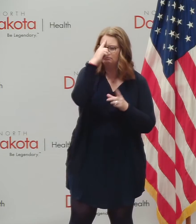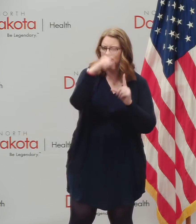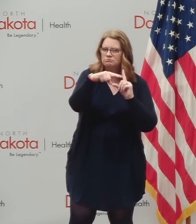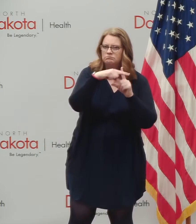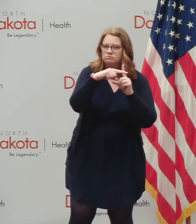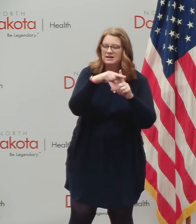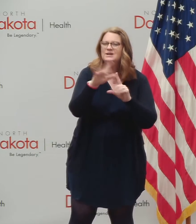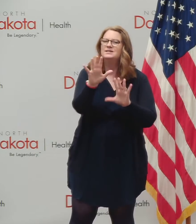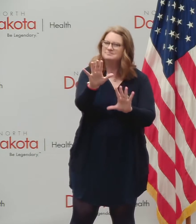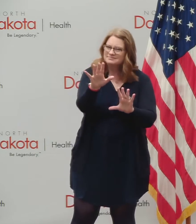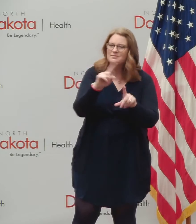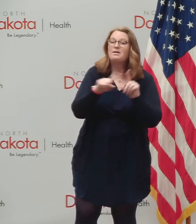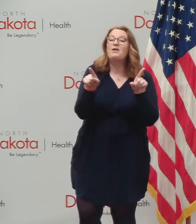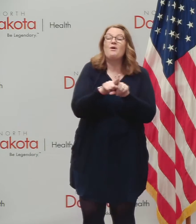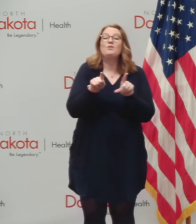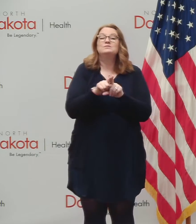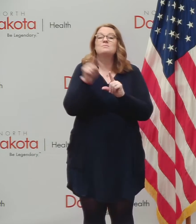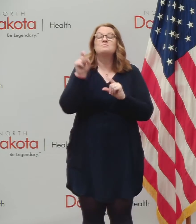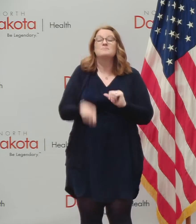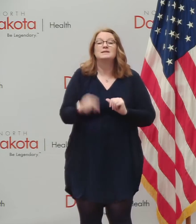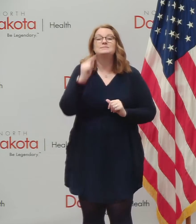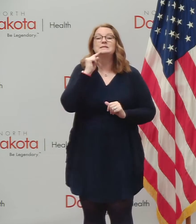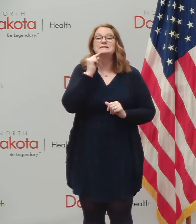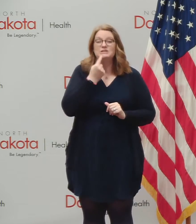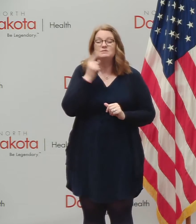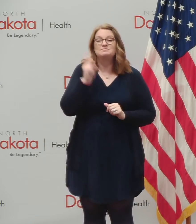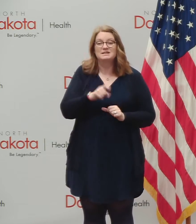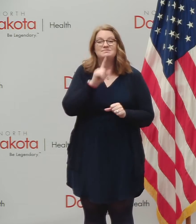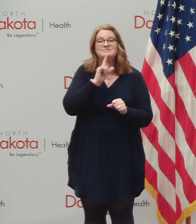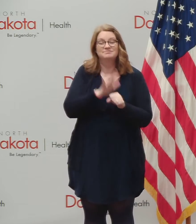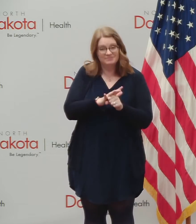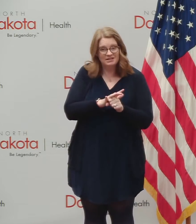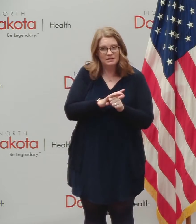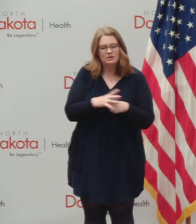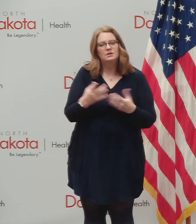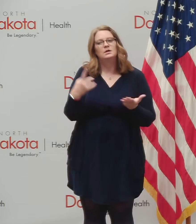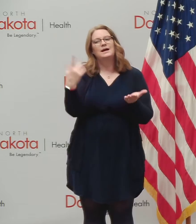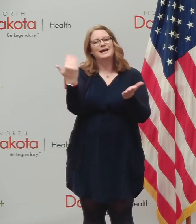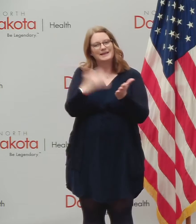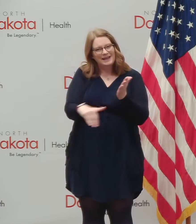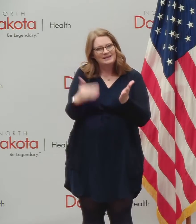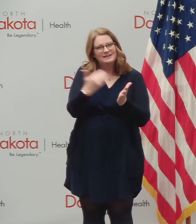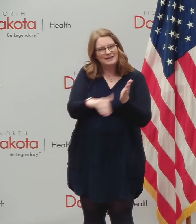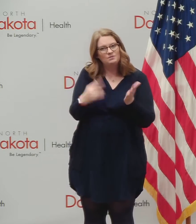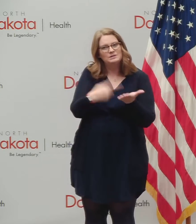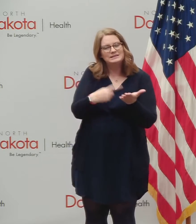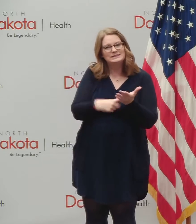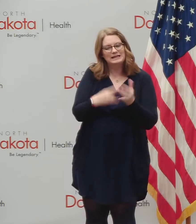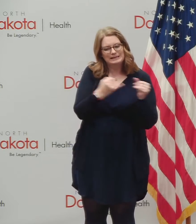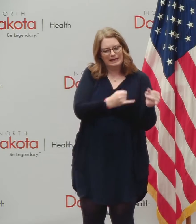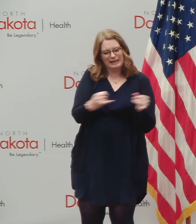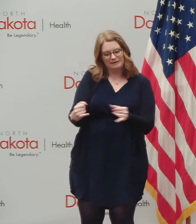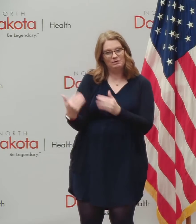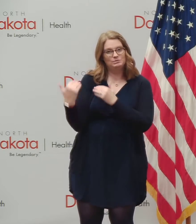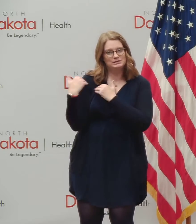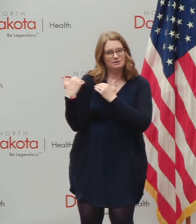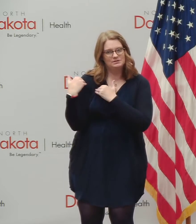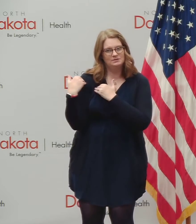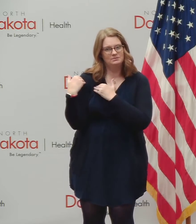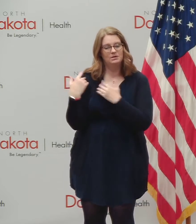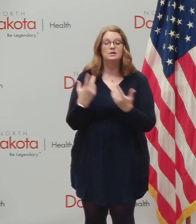our resolve and our commitment. And we've talked a lot about individual responsibility, but today we also have to talk about